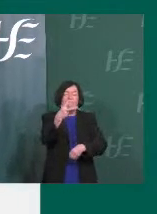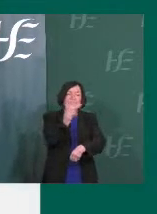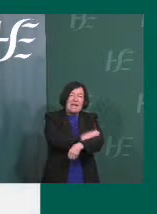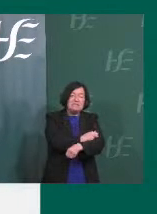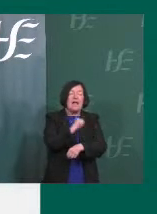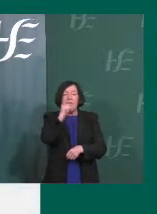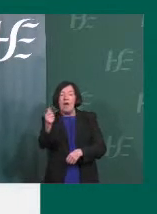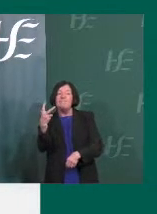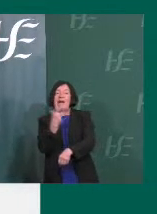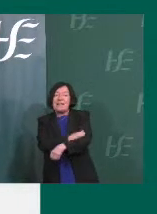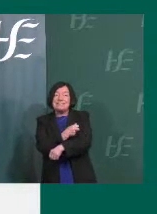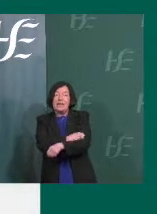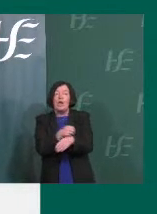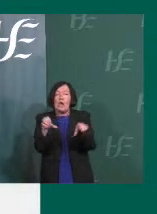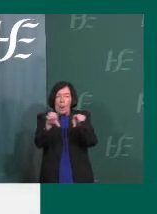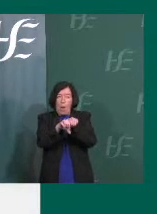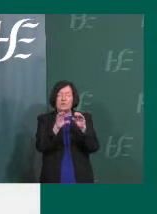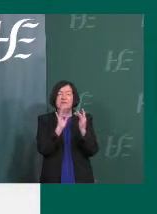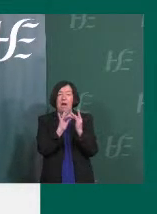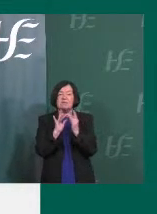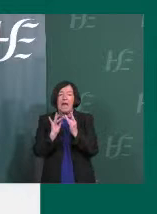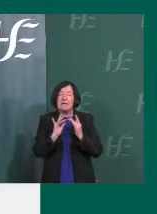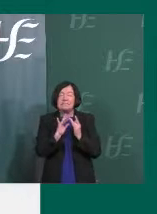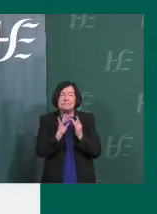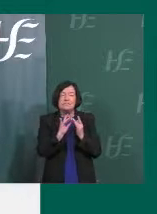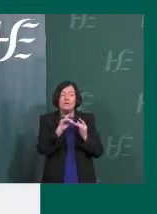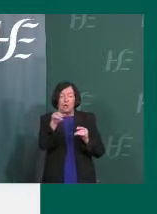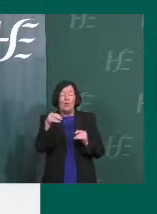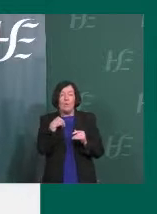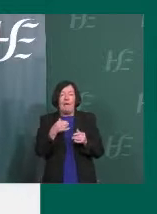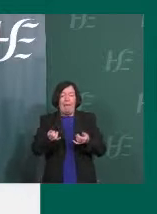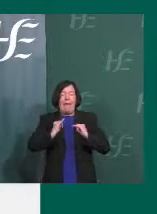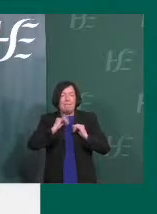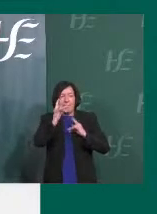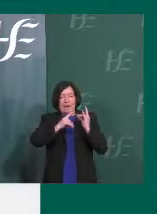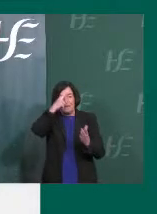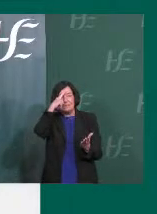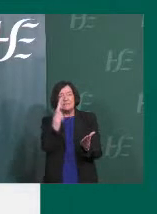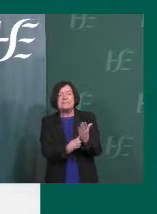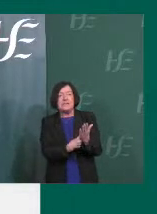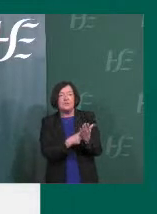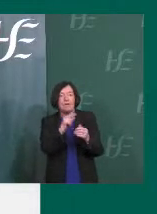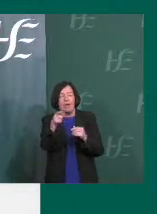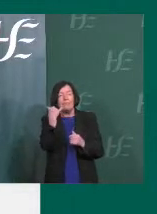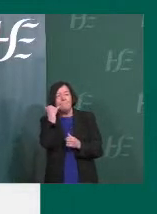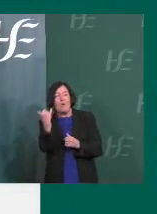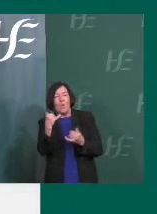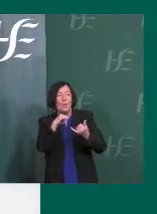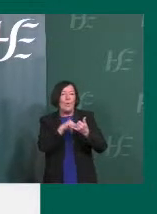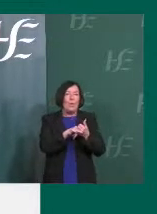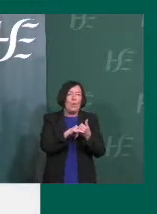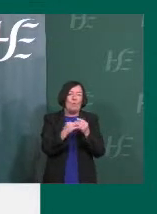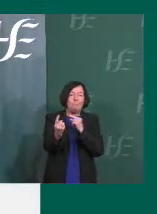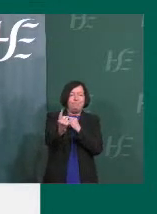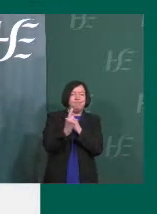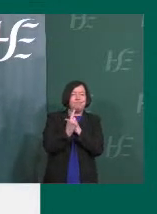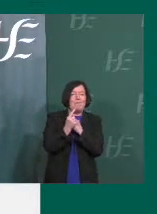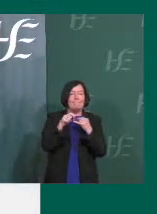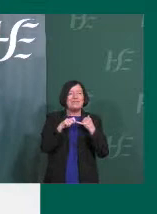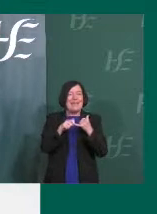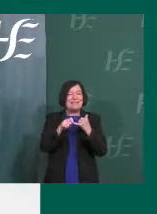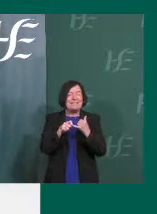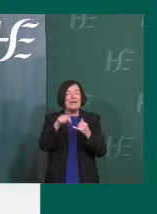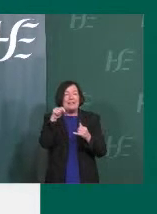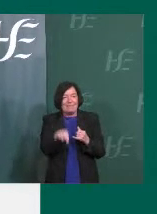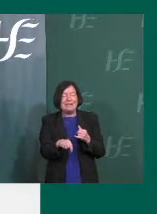and their non-vaccinated close contacts, so that we are able to make the decision with them on the phone of who actually comes forward for testing.